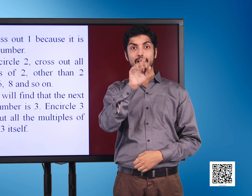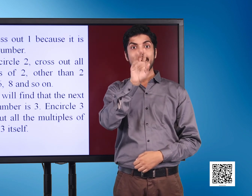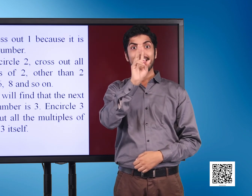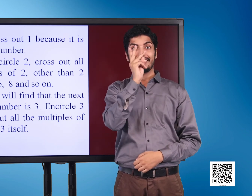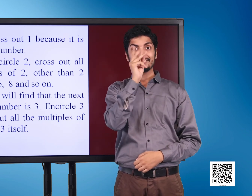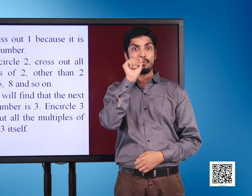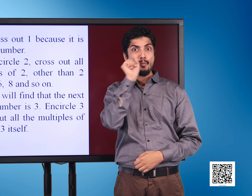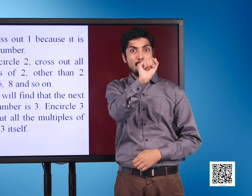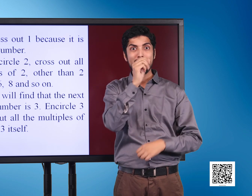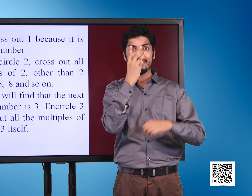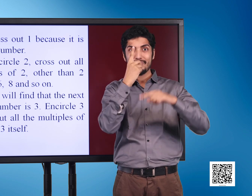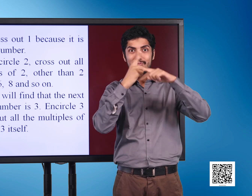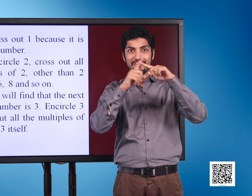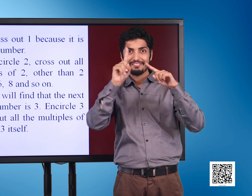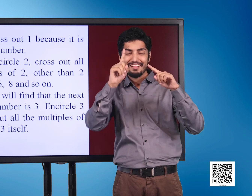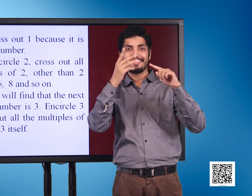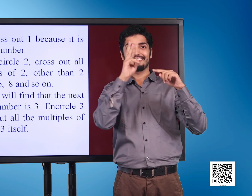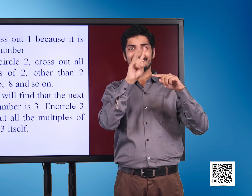the multiples of 3 other than 3 itself.